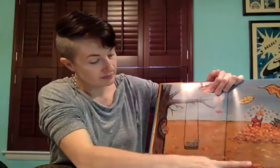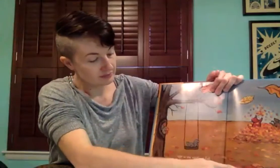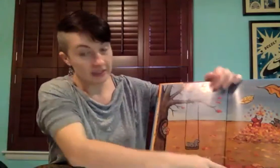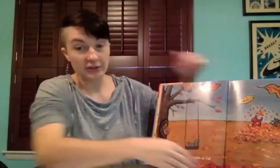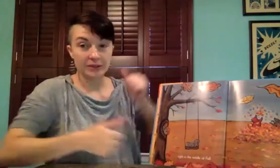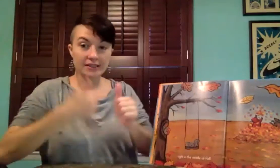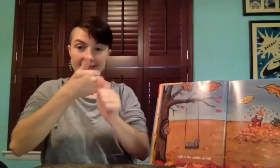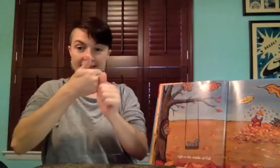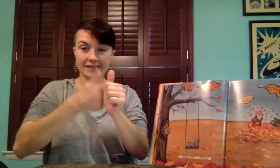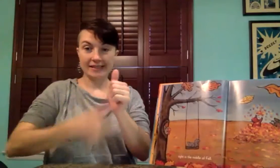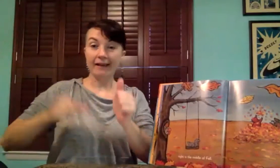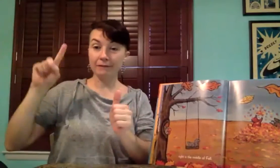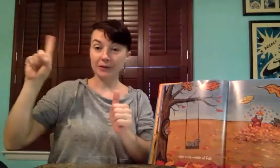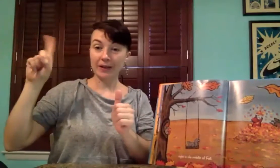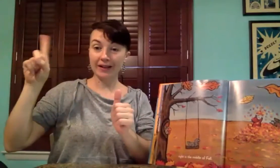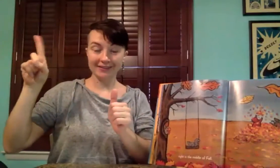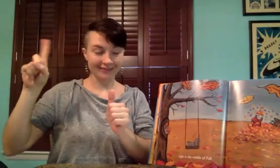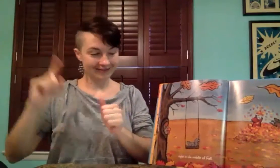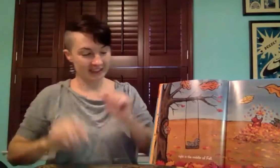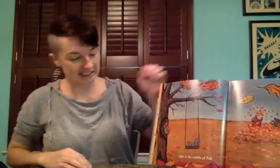In other words, everywhere.